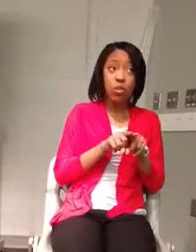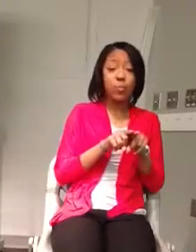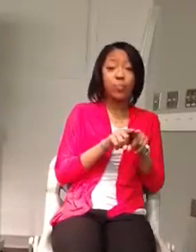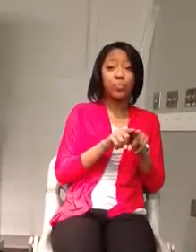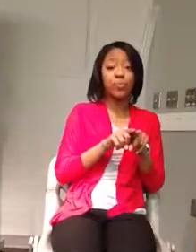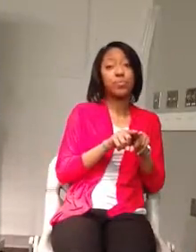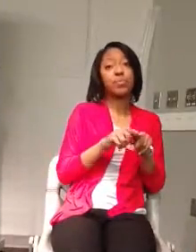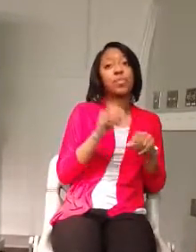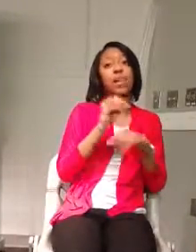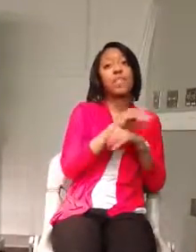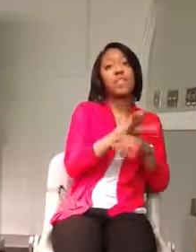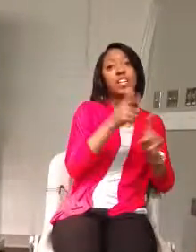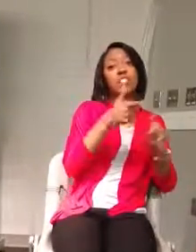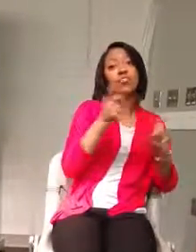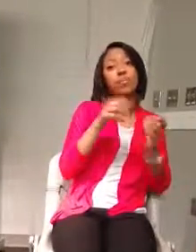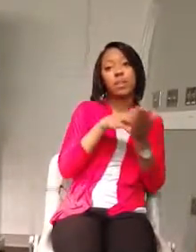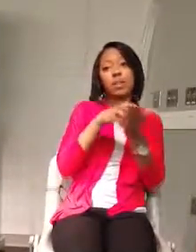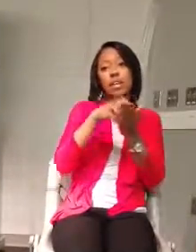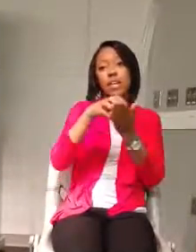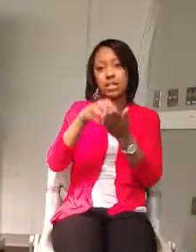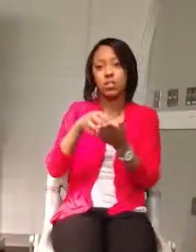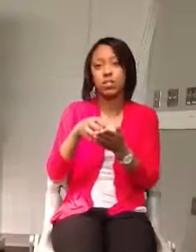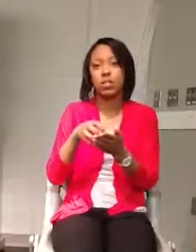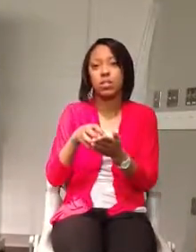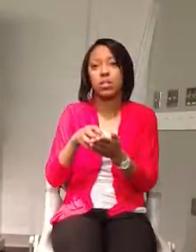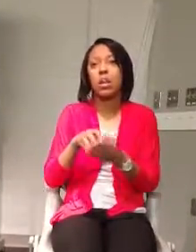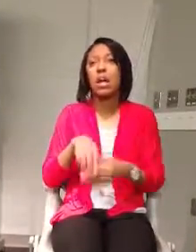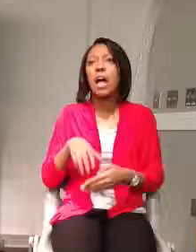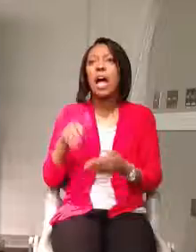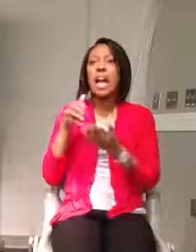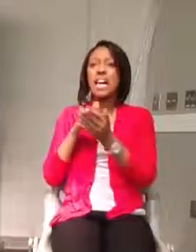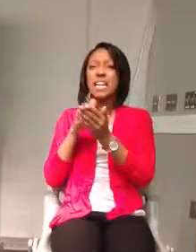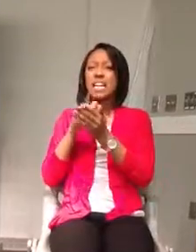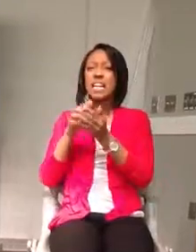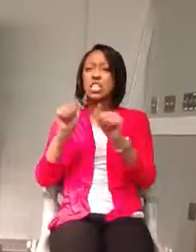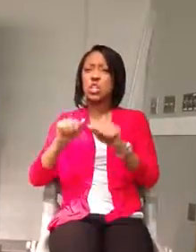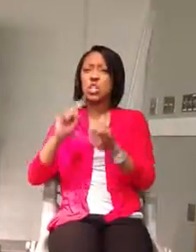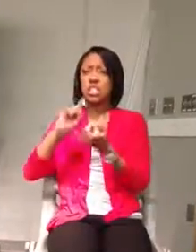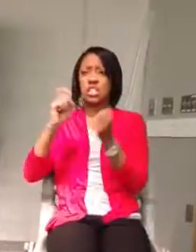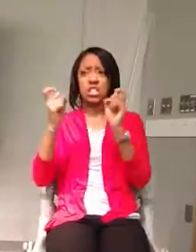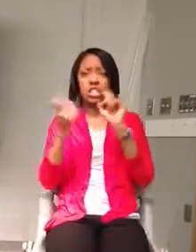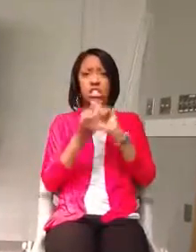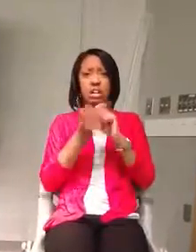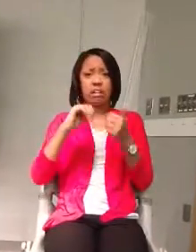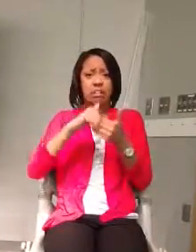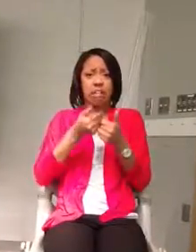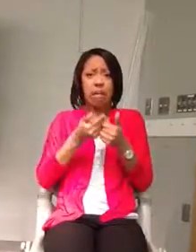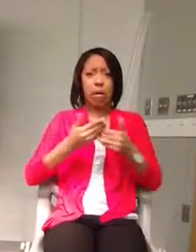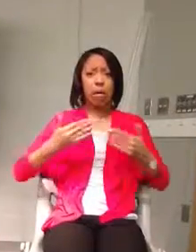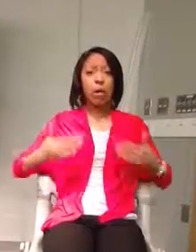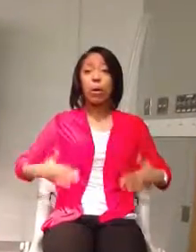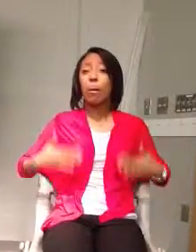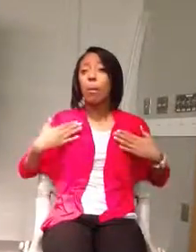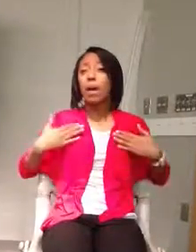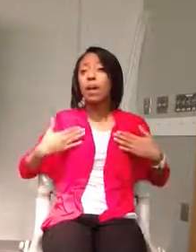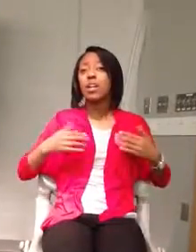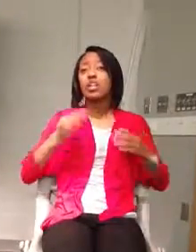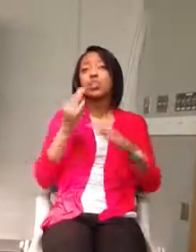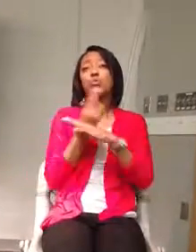itself. The cancer can change the way your body metabolizes and uses nutrients, and we'll talk